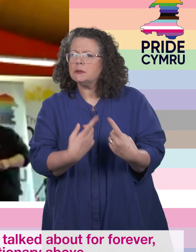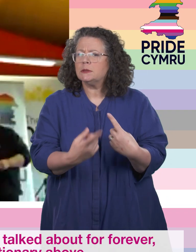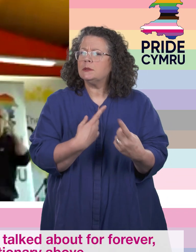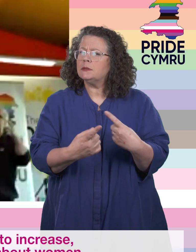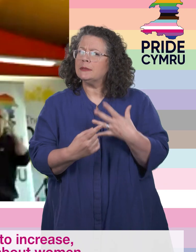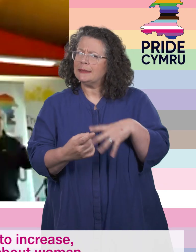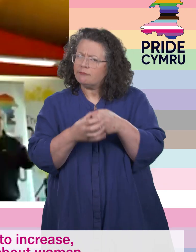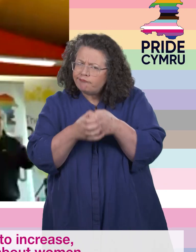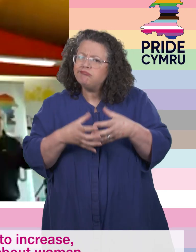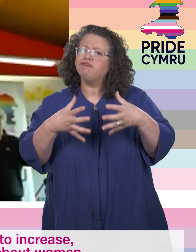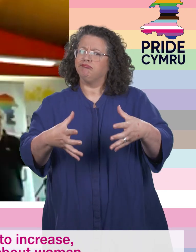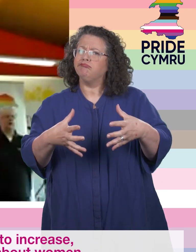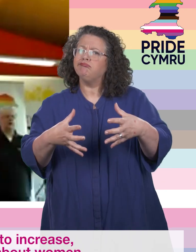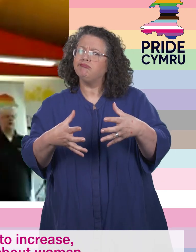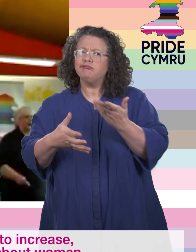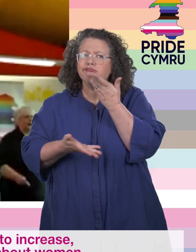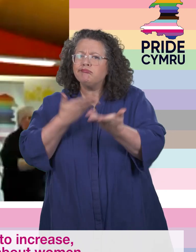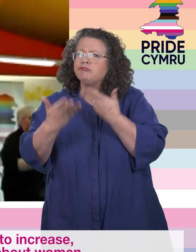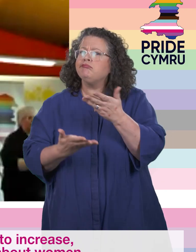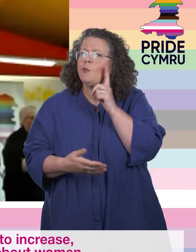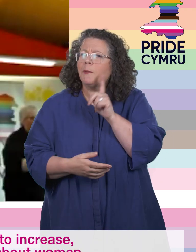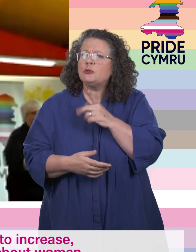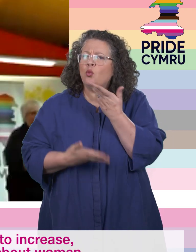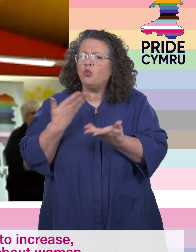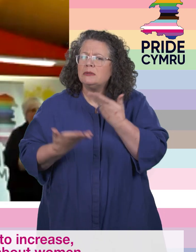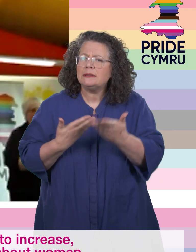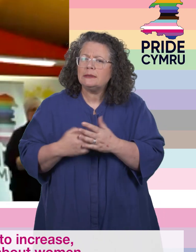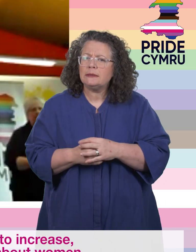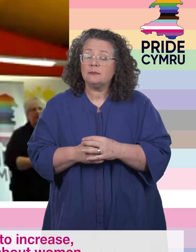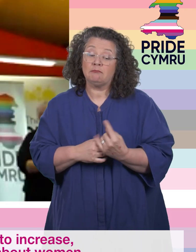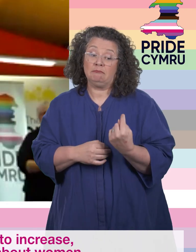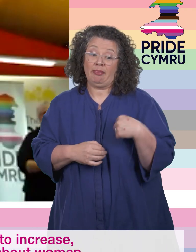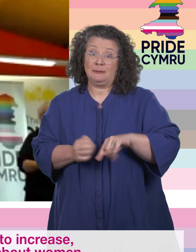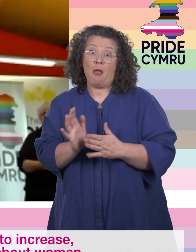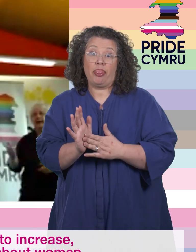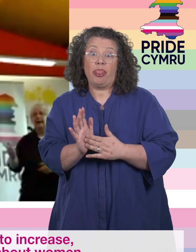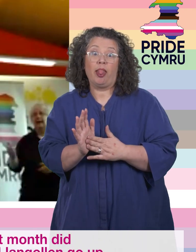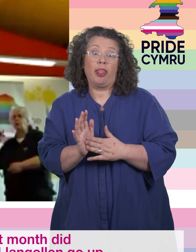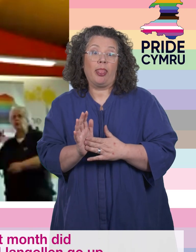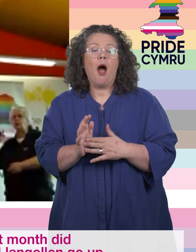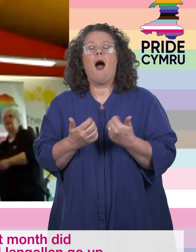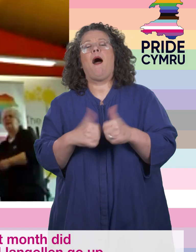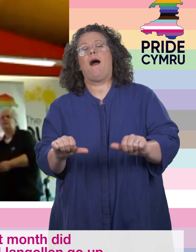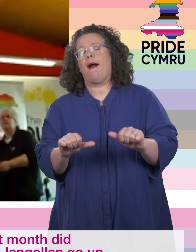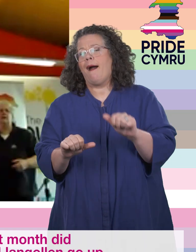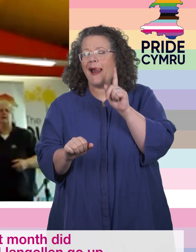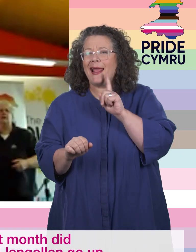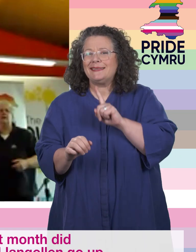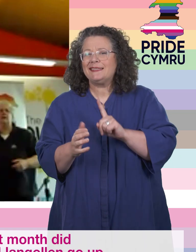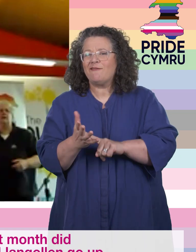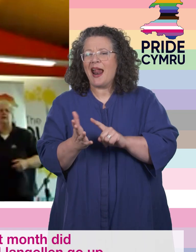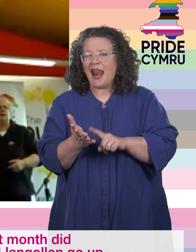biography. So I'm working with them to increase the number of biographies about women. And only this